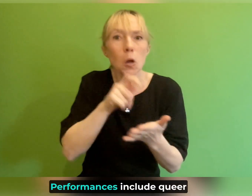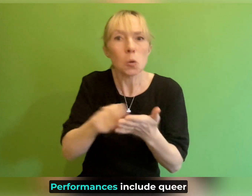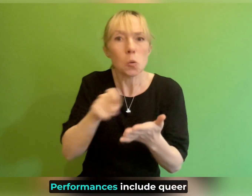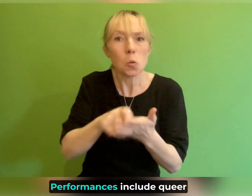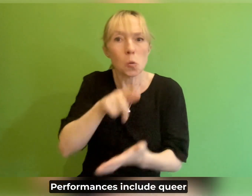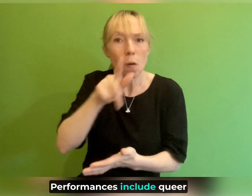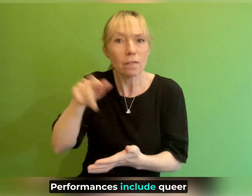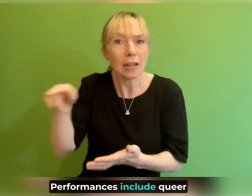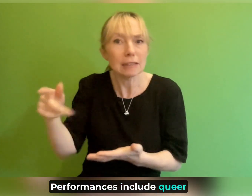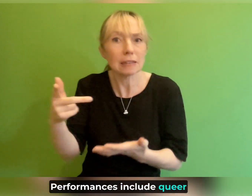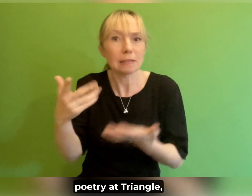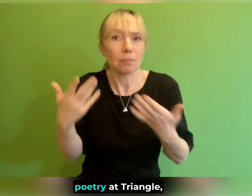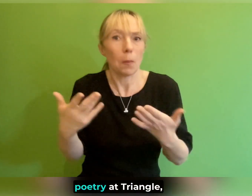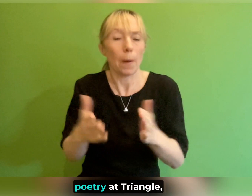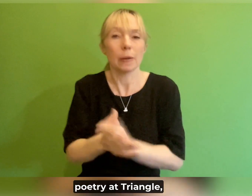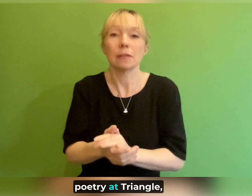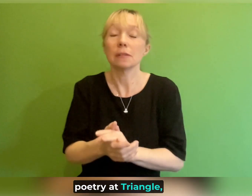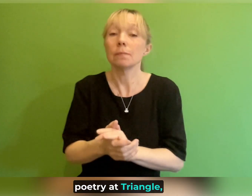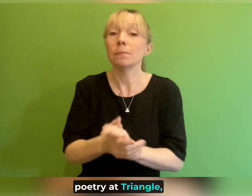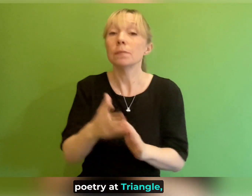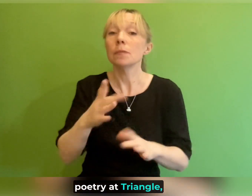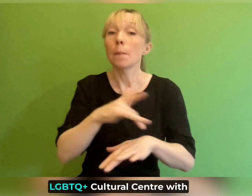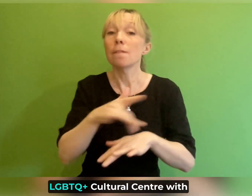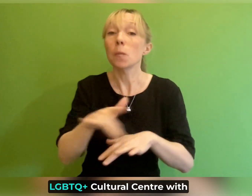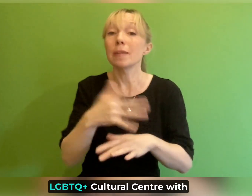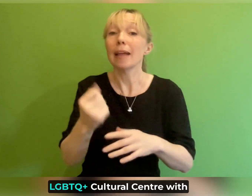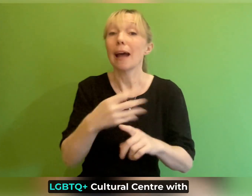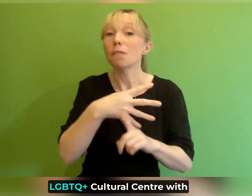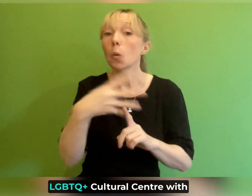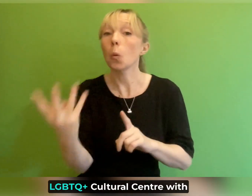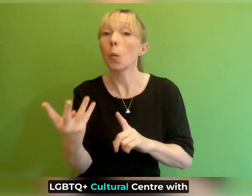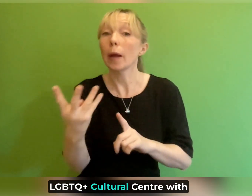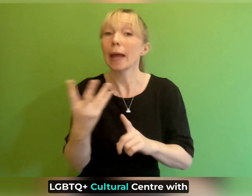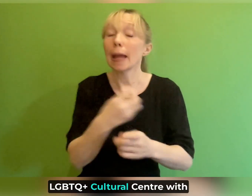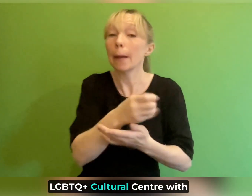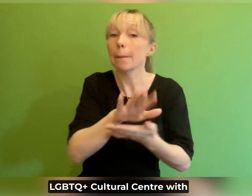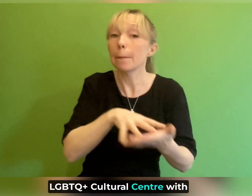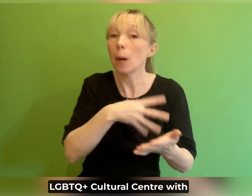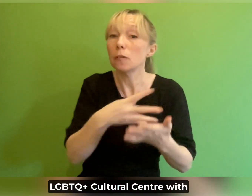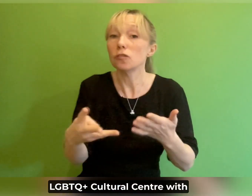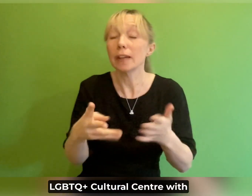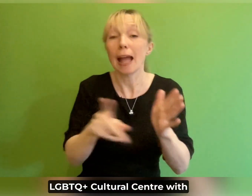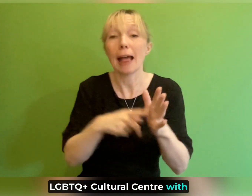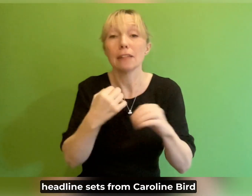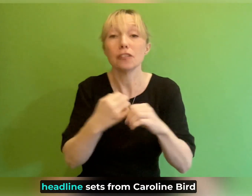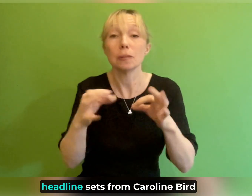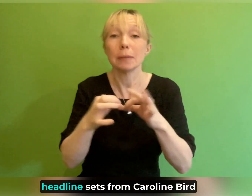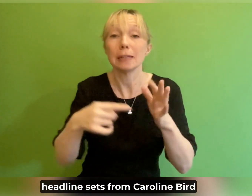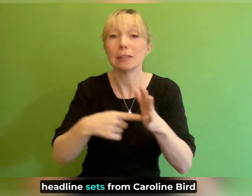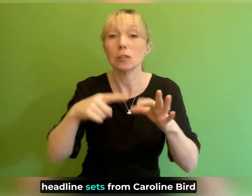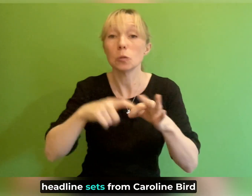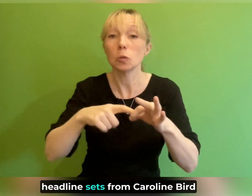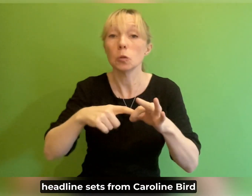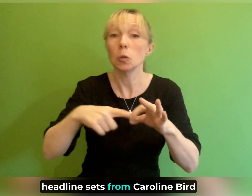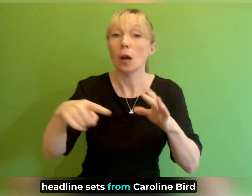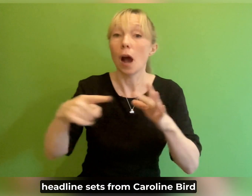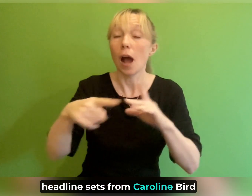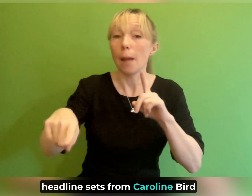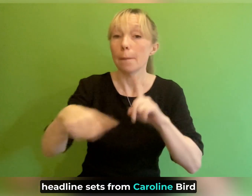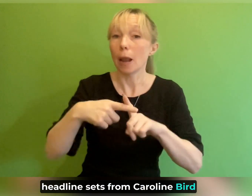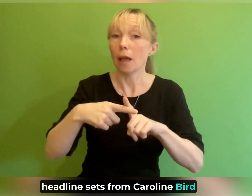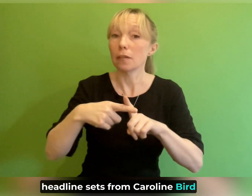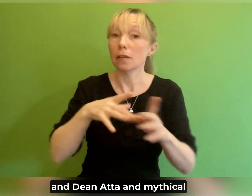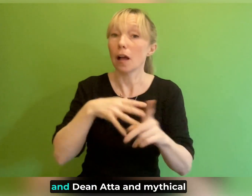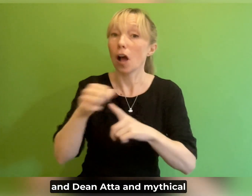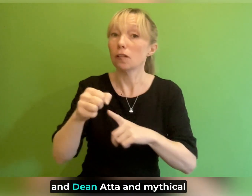Performances include queer poetry at Triangle LGBTQ Plus Cultural Centre with headline sets from